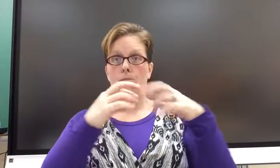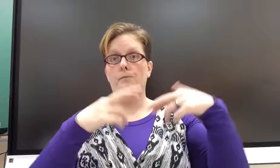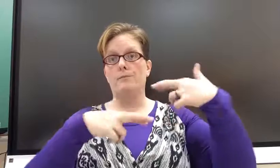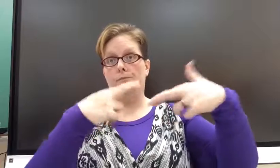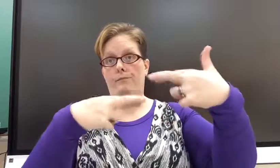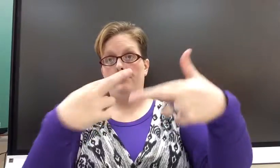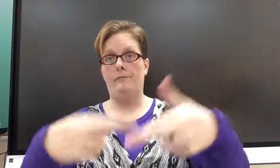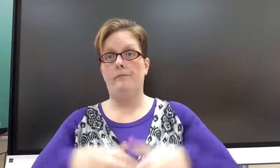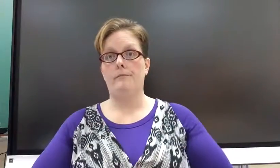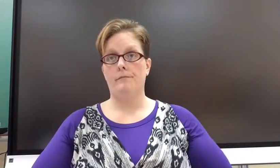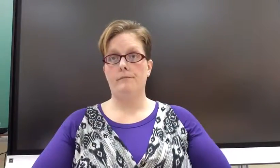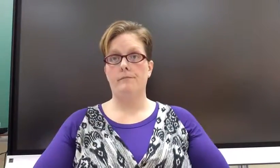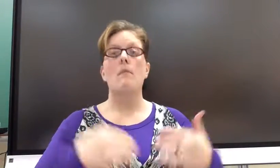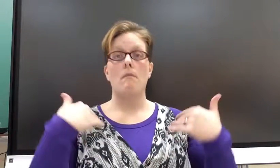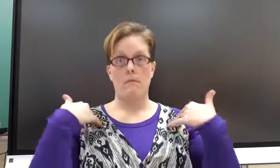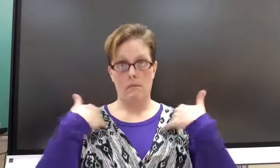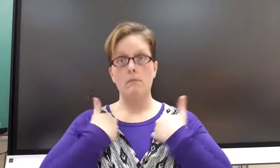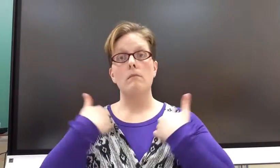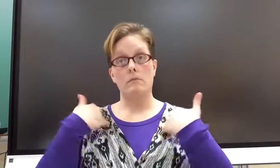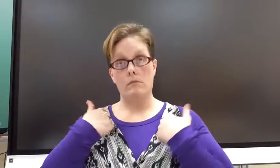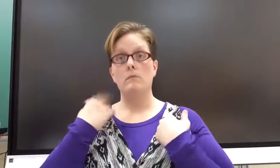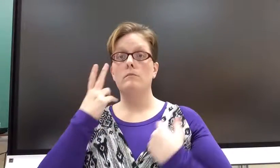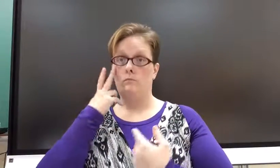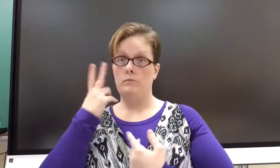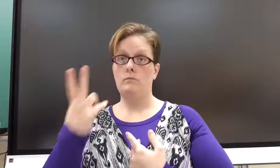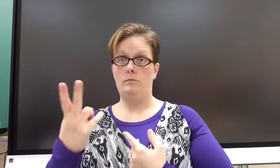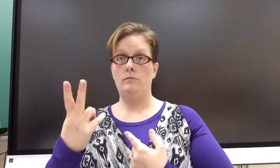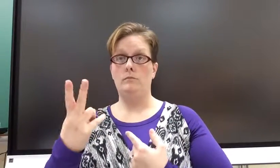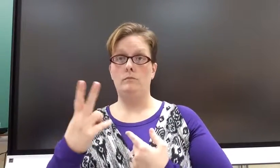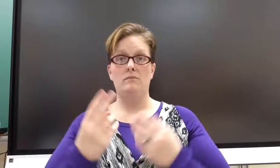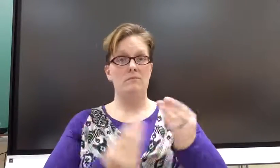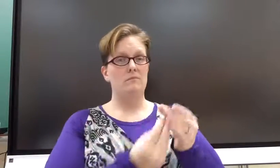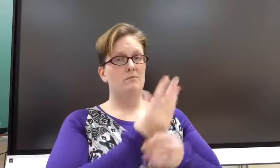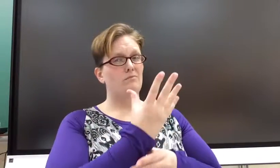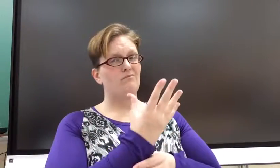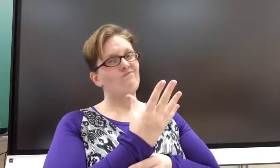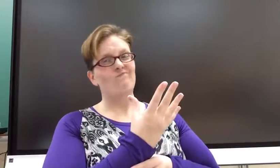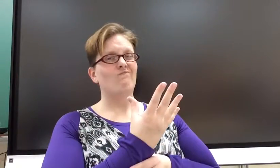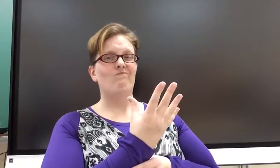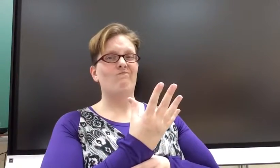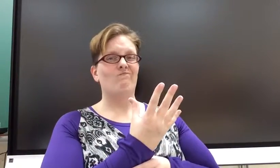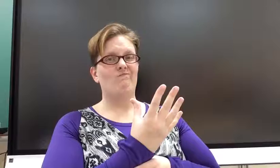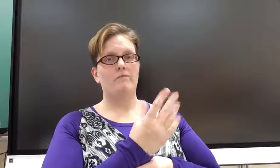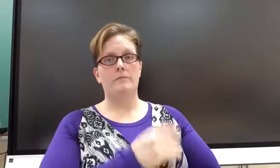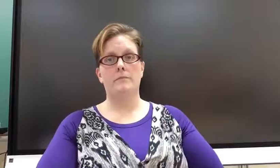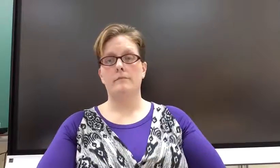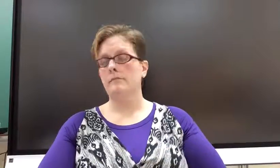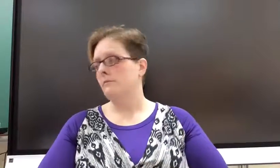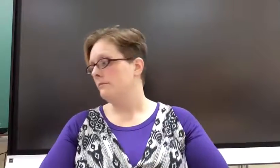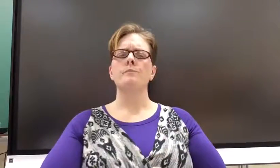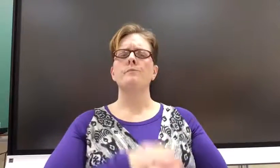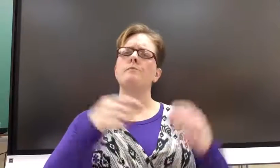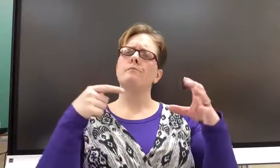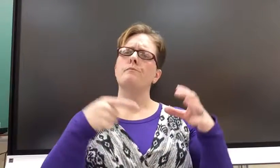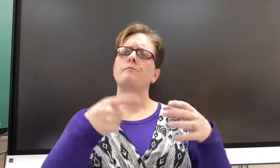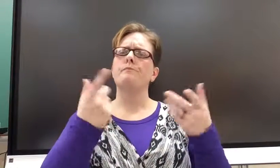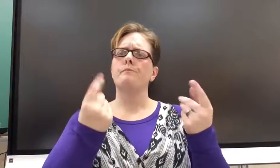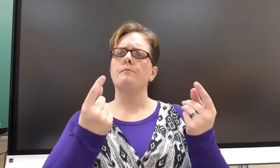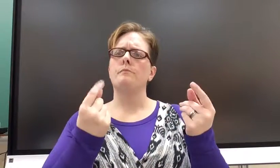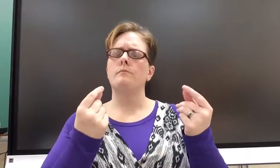cell is the lysosome. Animals have it, plants not so much. So